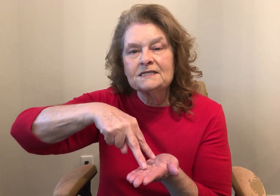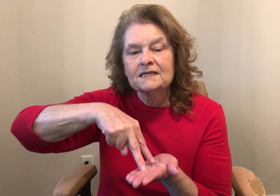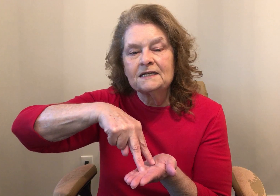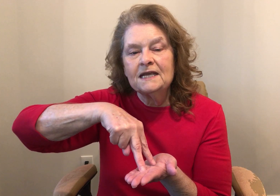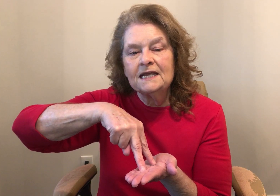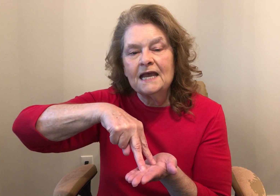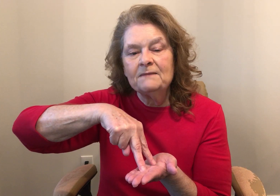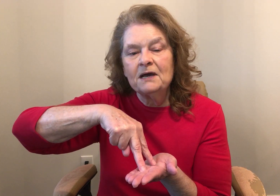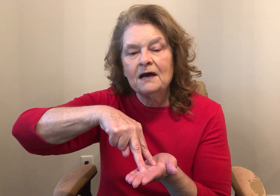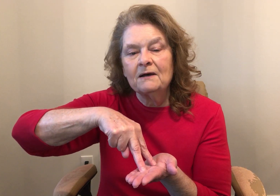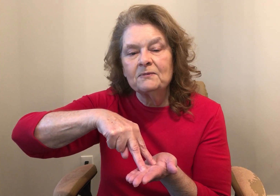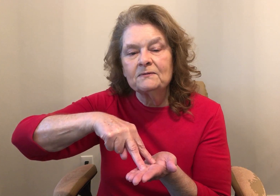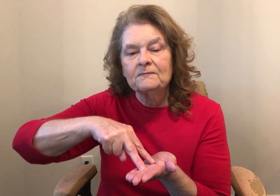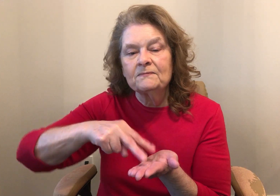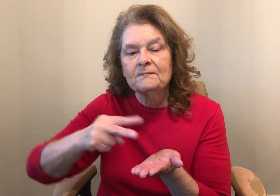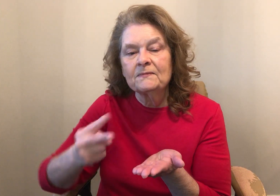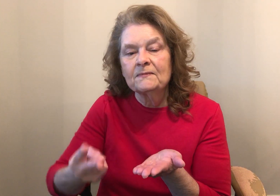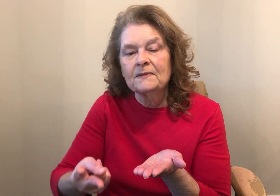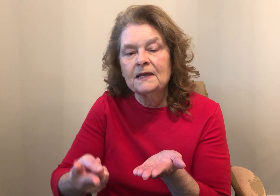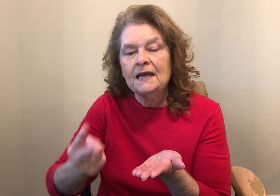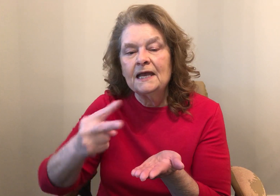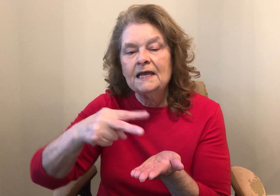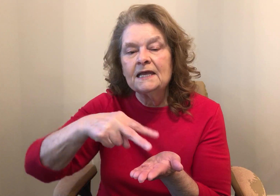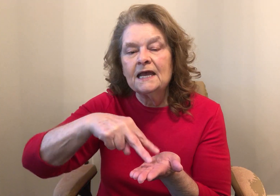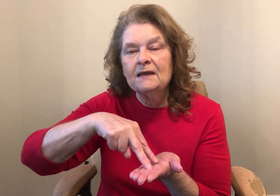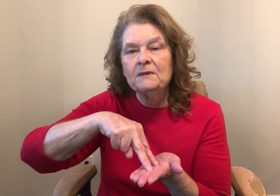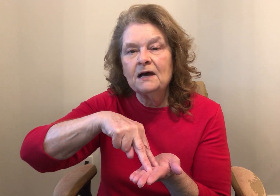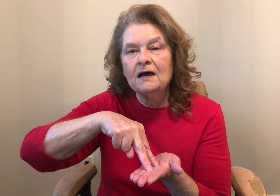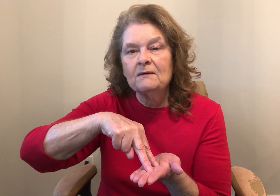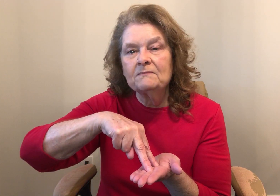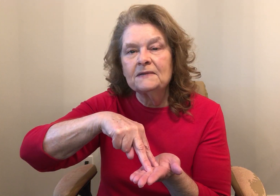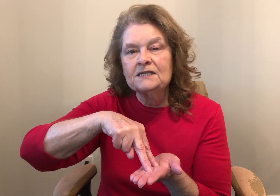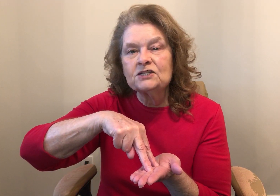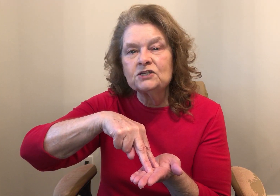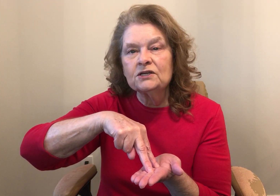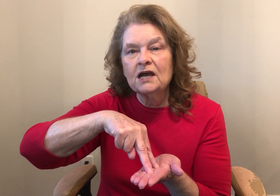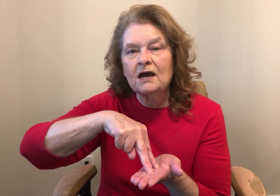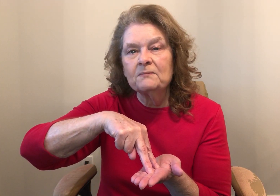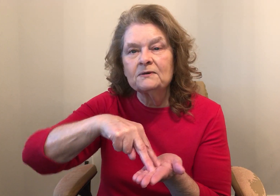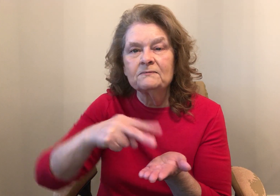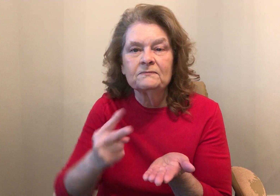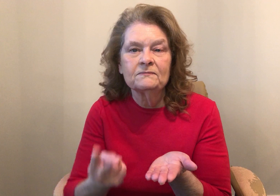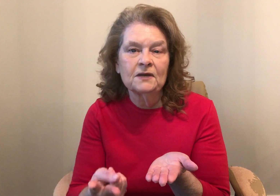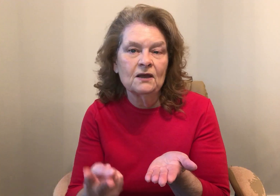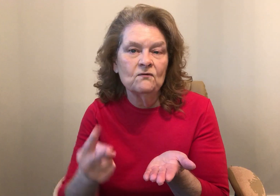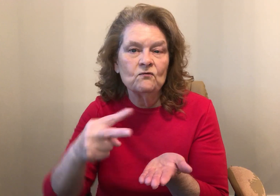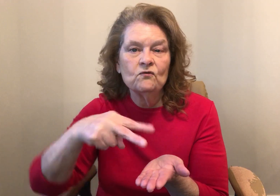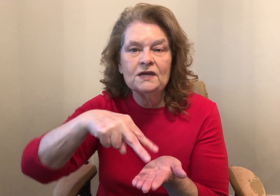Risen. He came up. He came up and stood up.